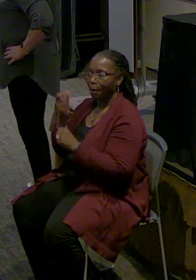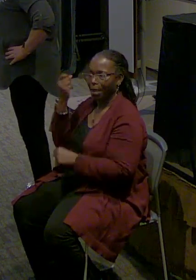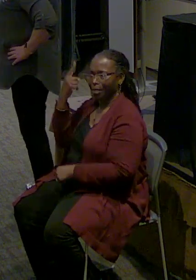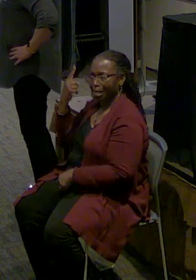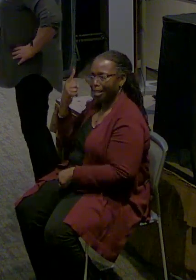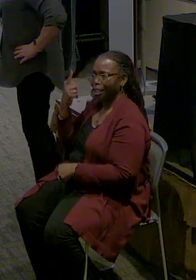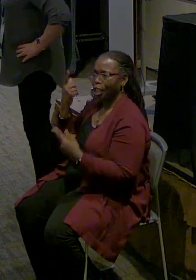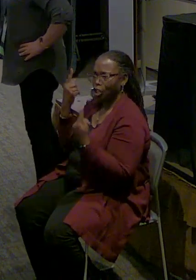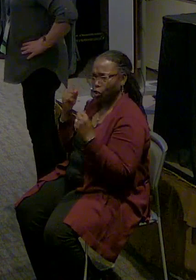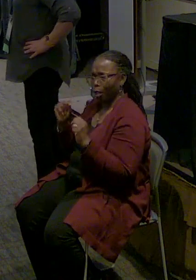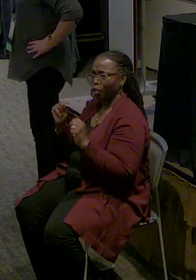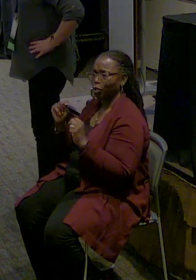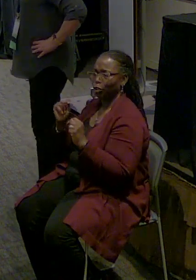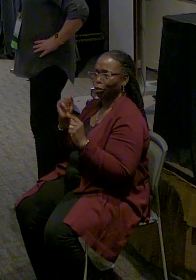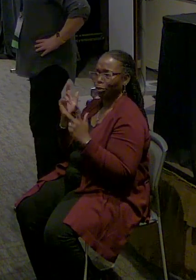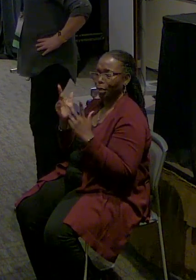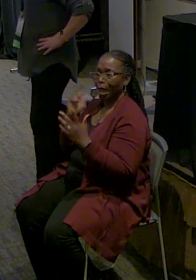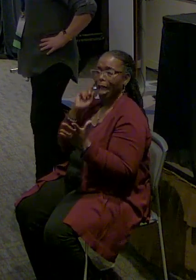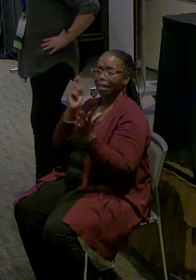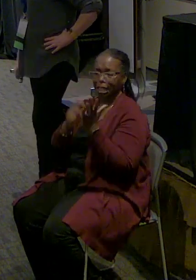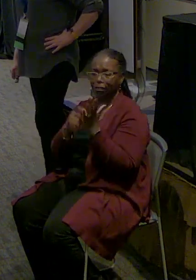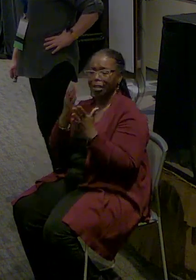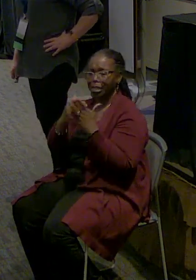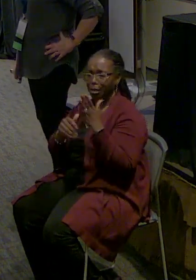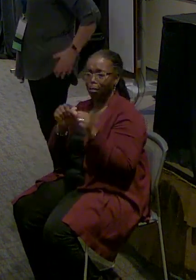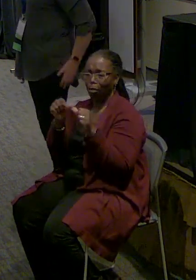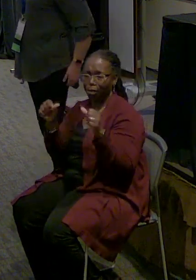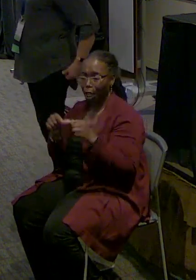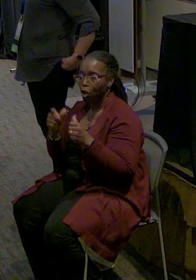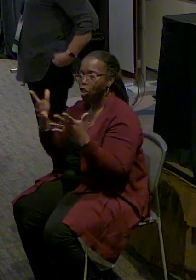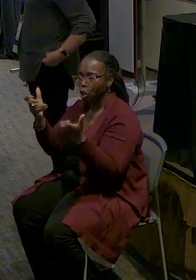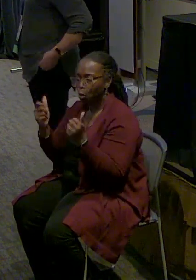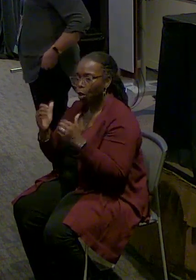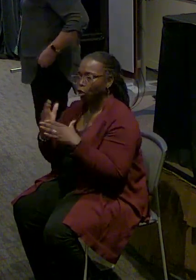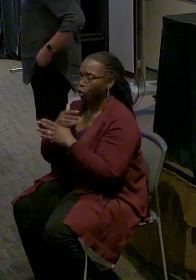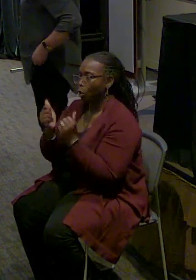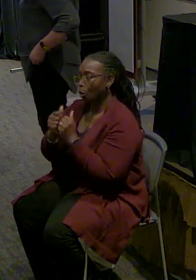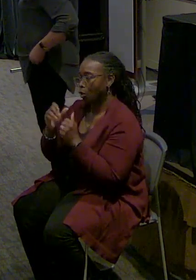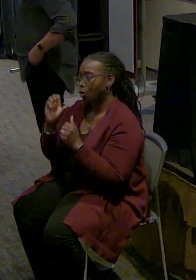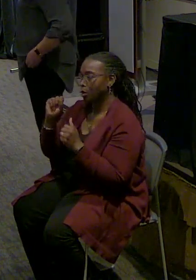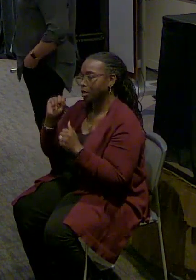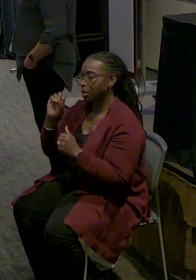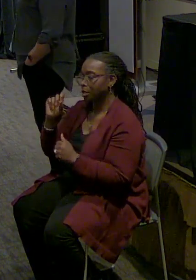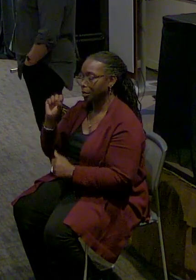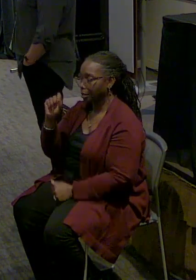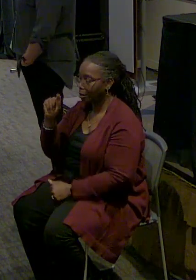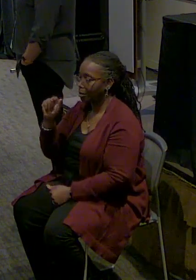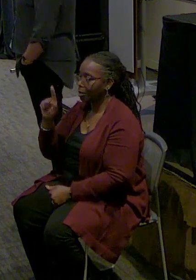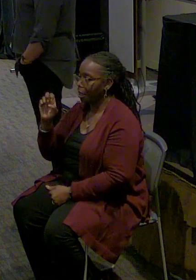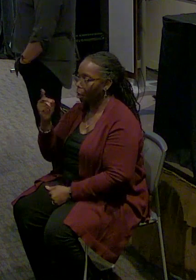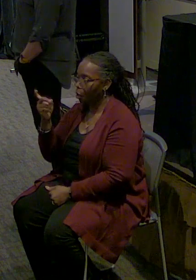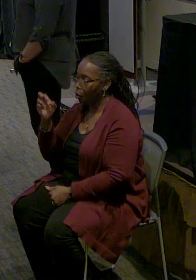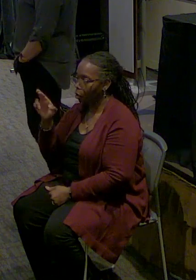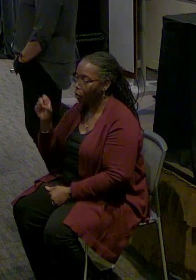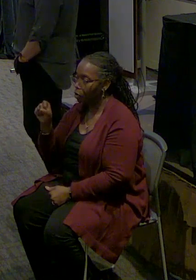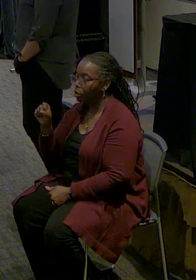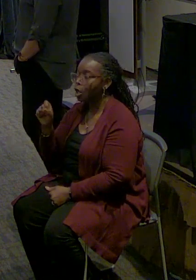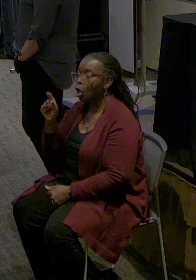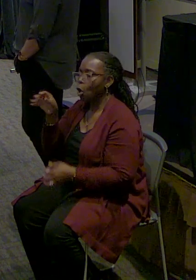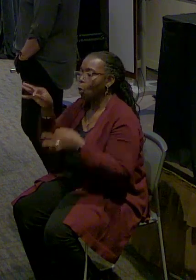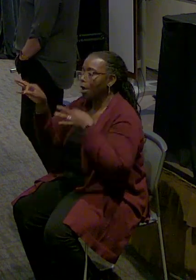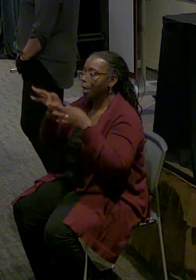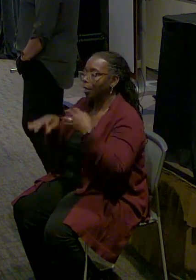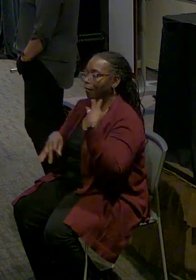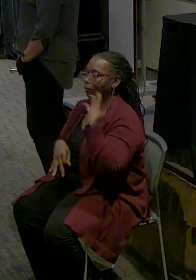of and try to identify some of those areas that you want to share with your stakeholders. But we outlined just